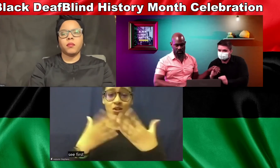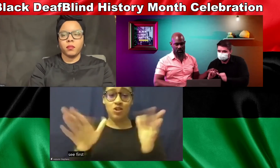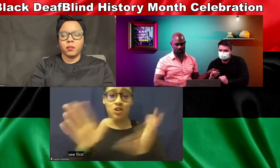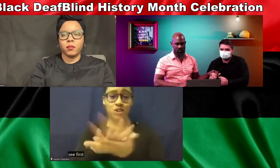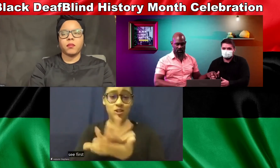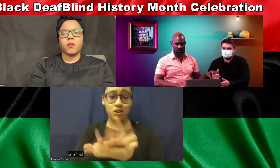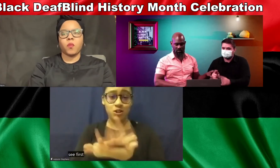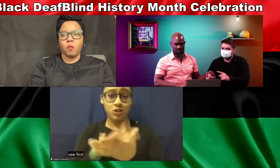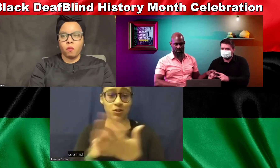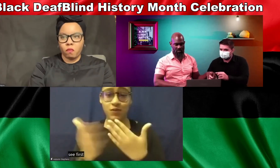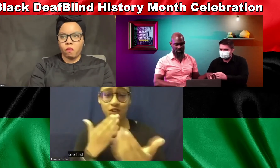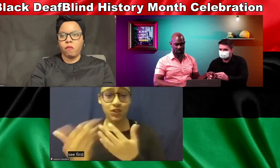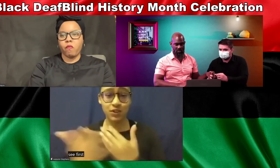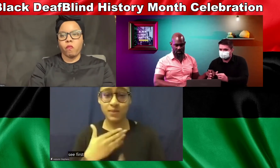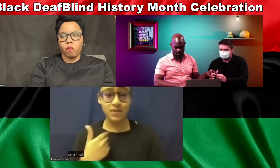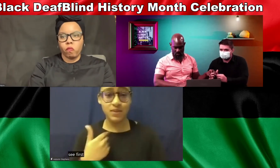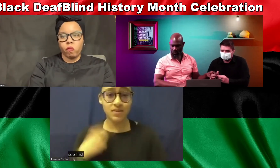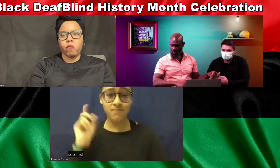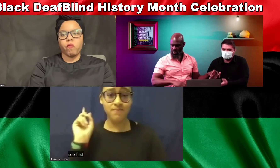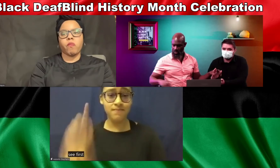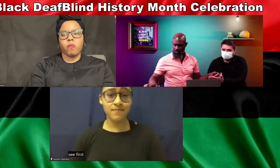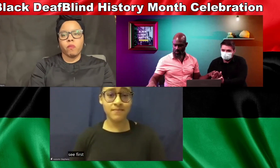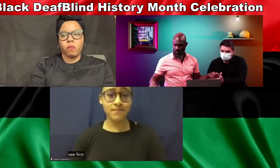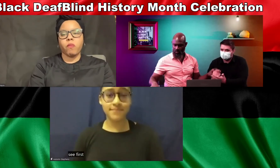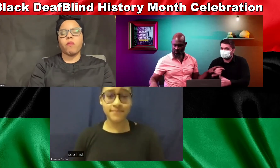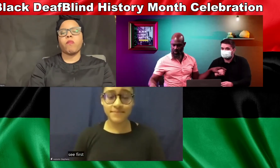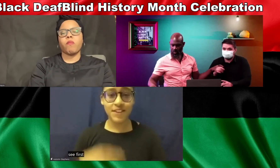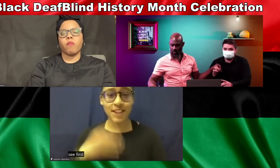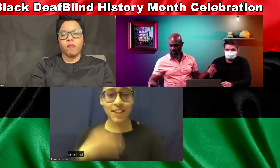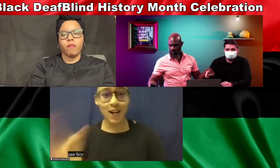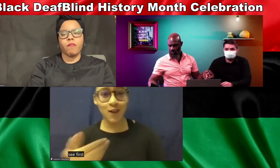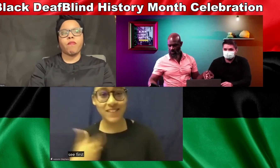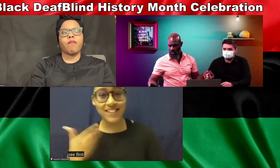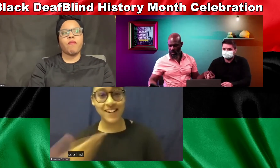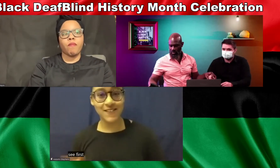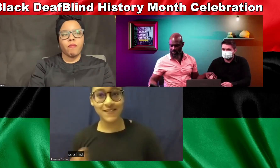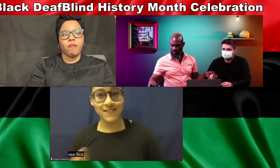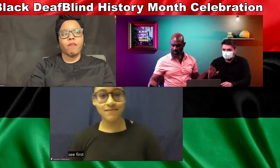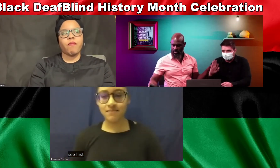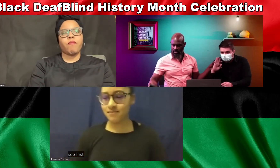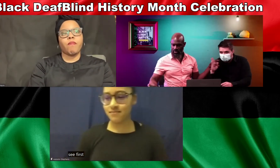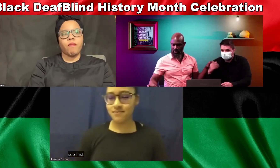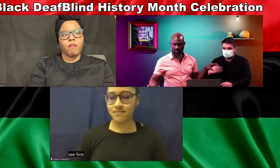for, you know, a job or an interview or to school,